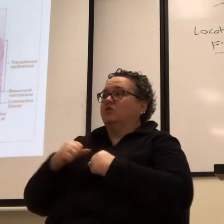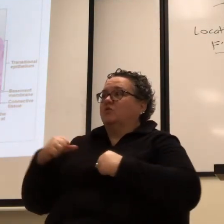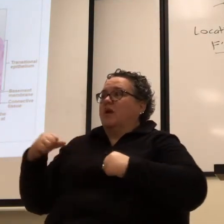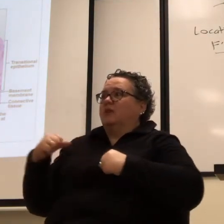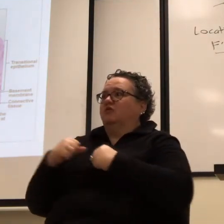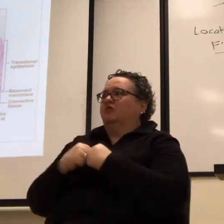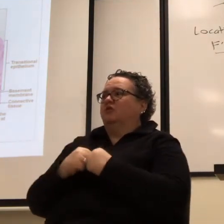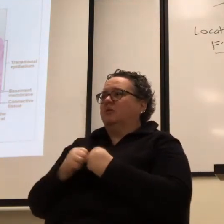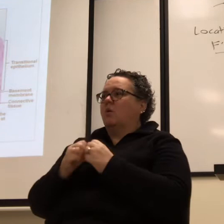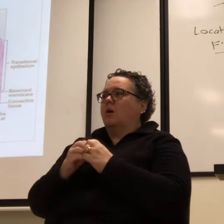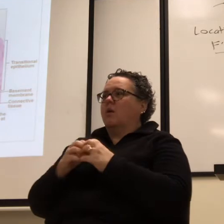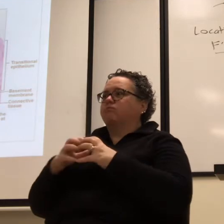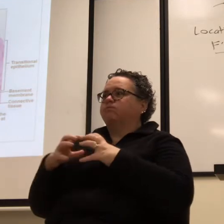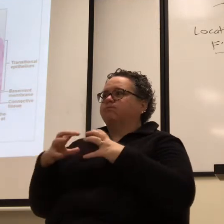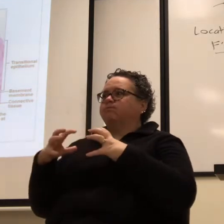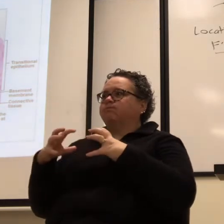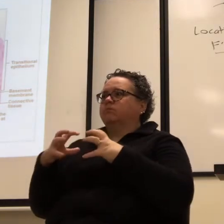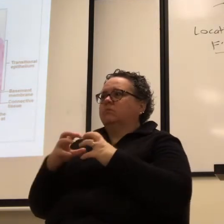distend.